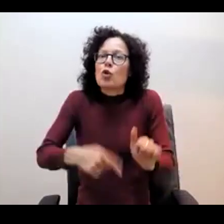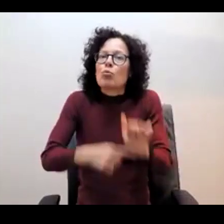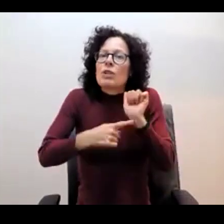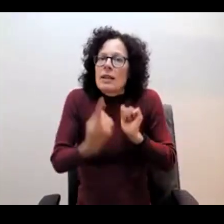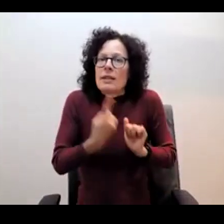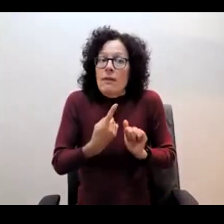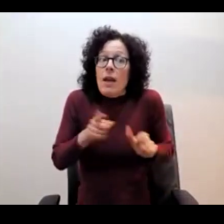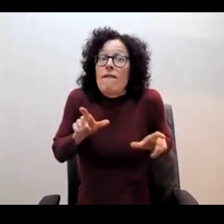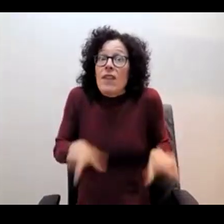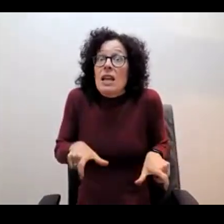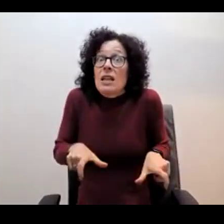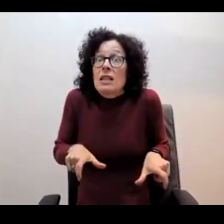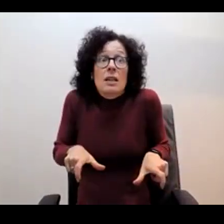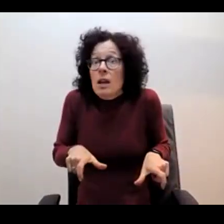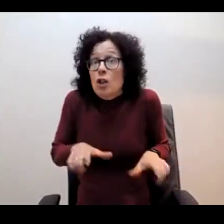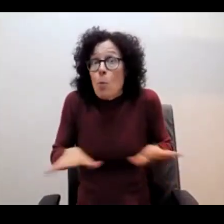place.